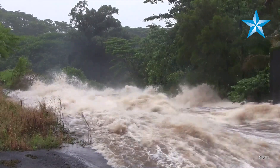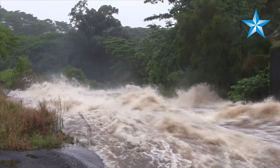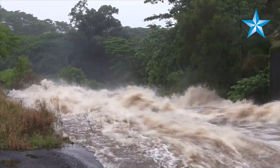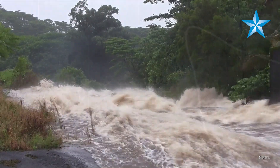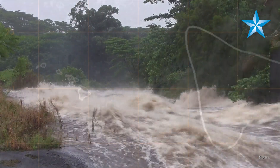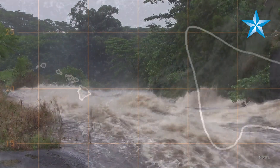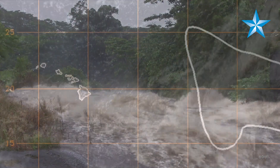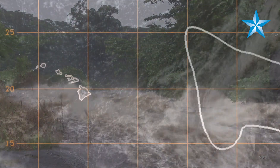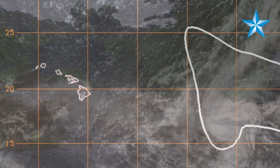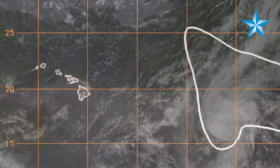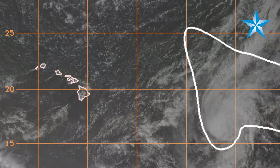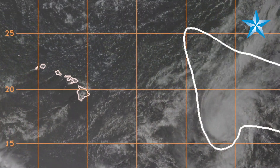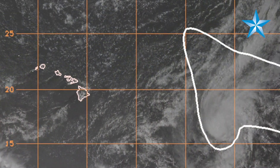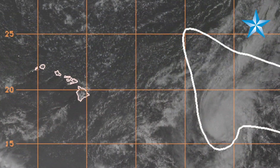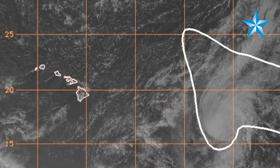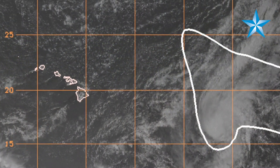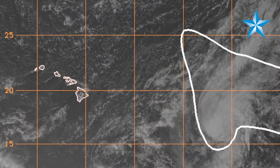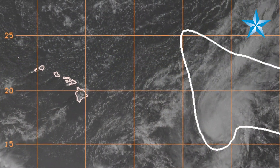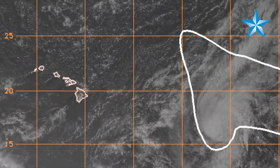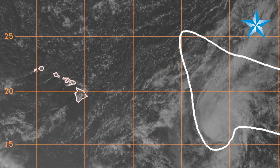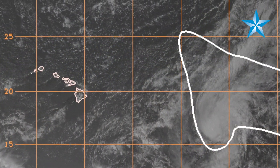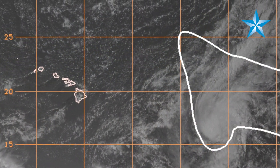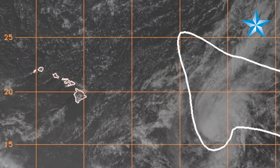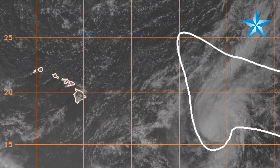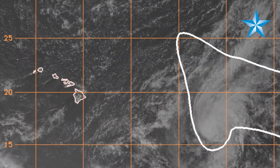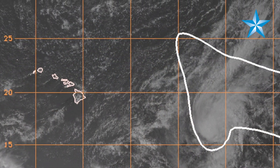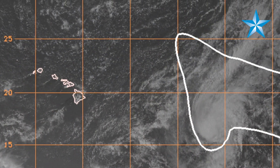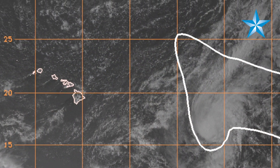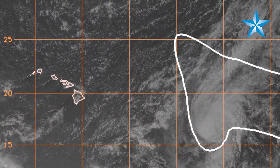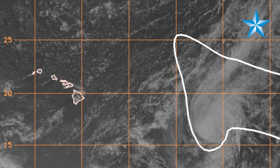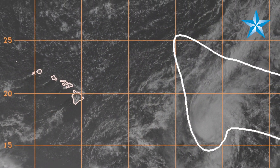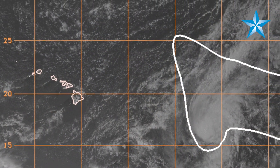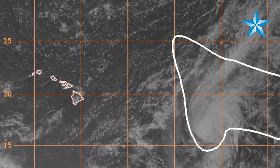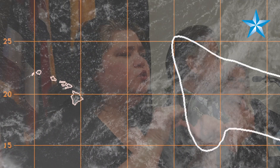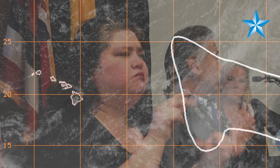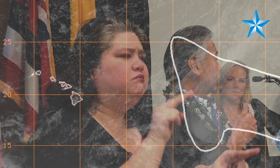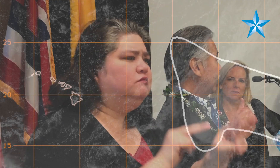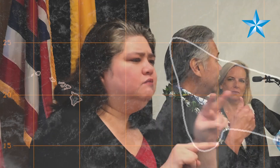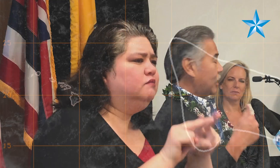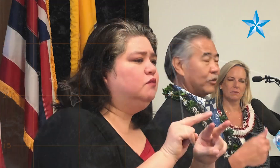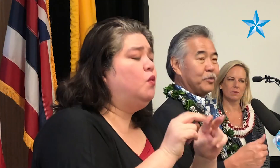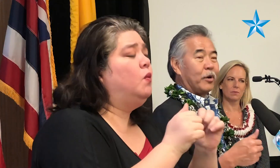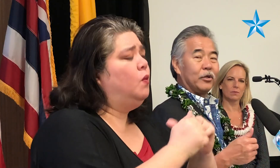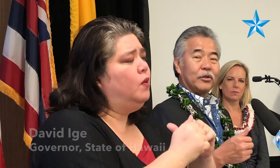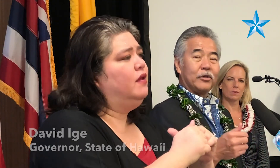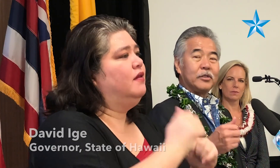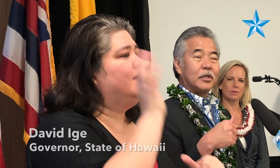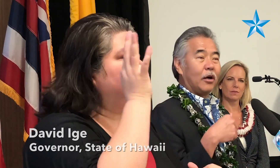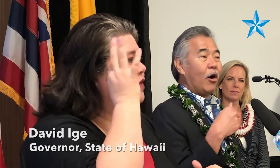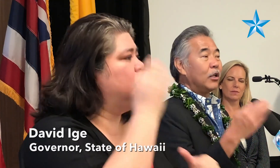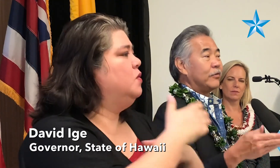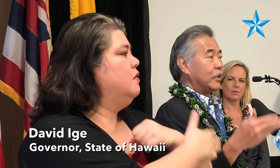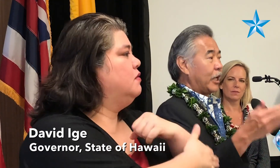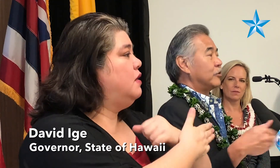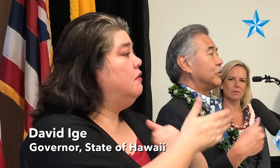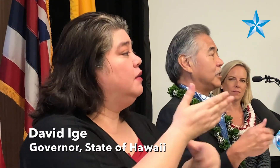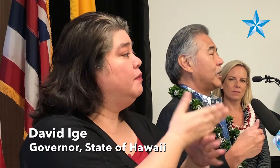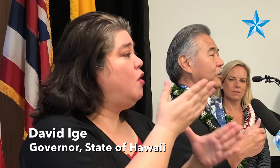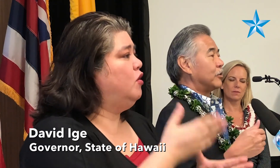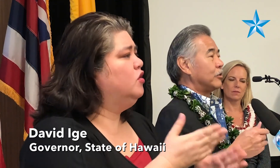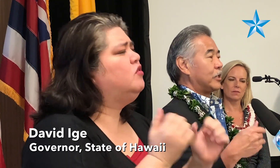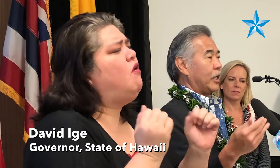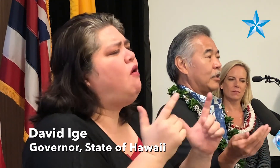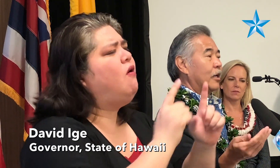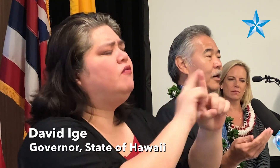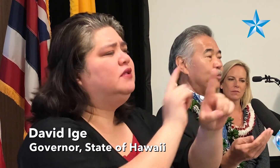continues we continue to monitor with our federal and county partners all of the natural